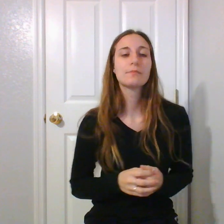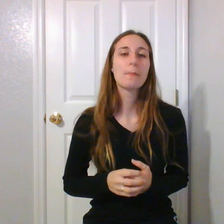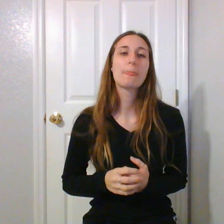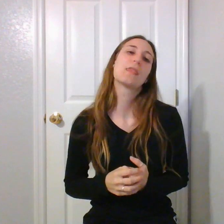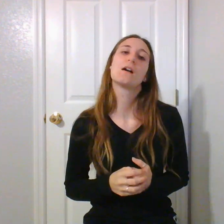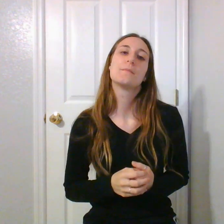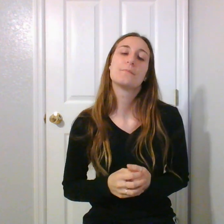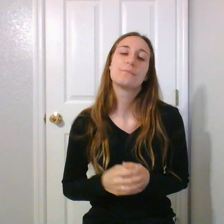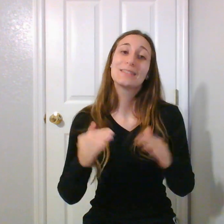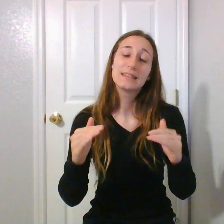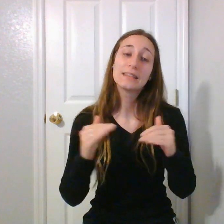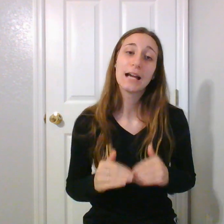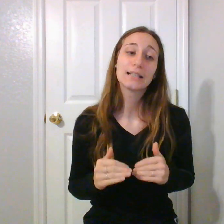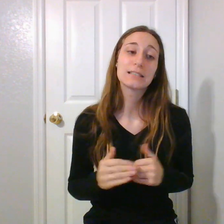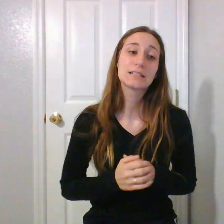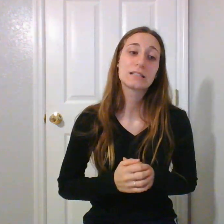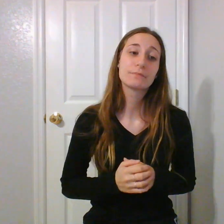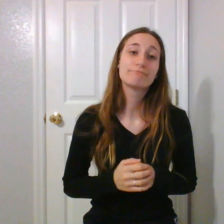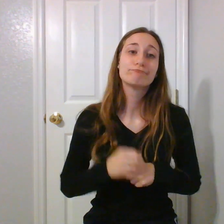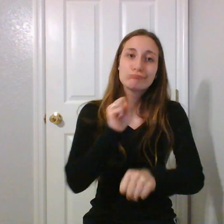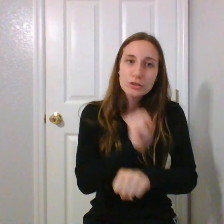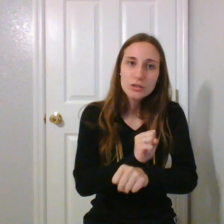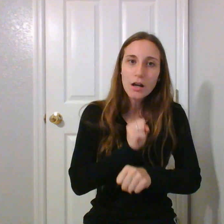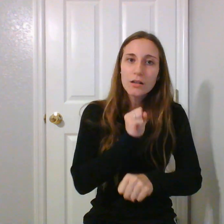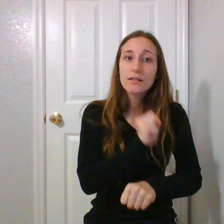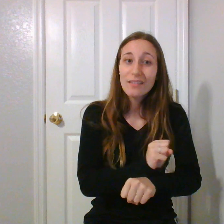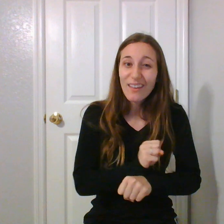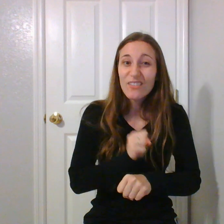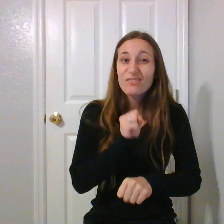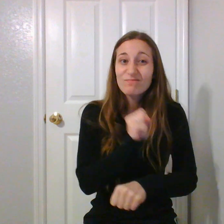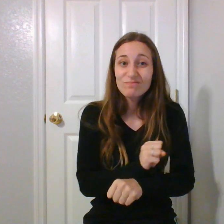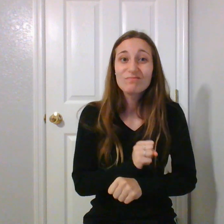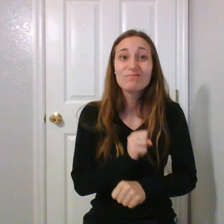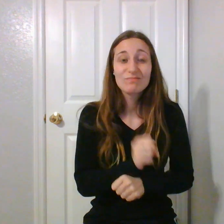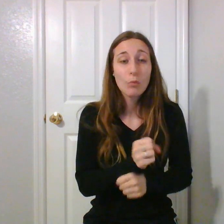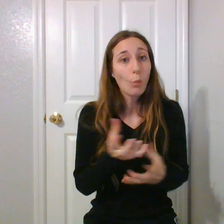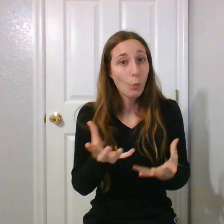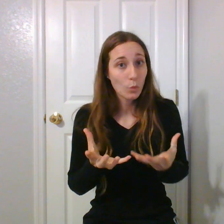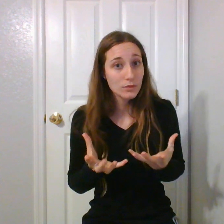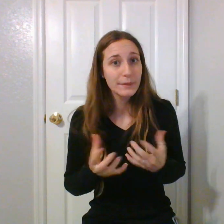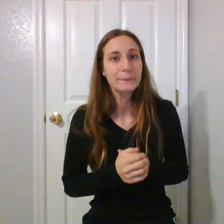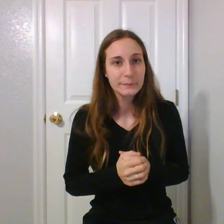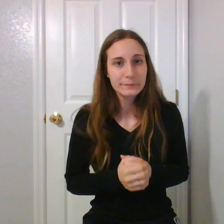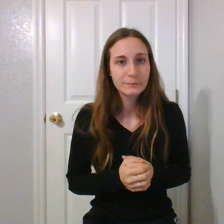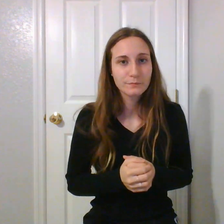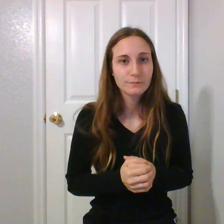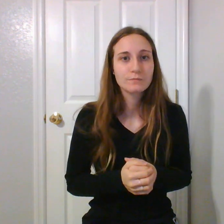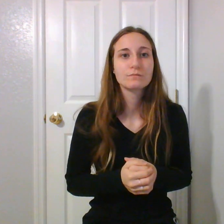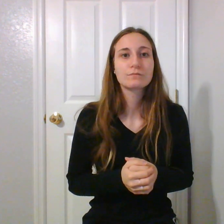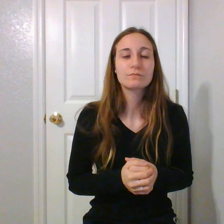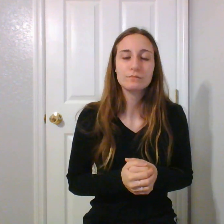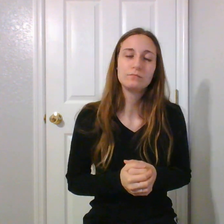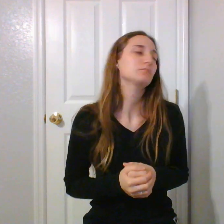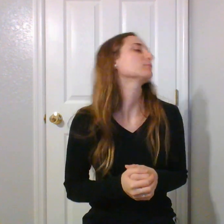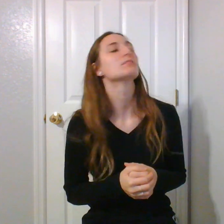of being productive this kind of flows with the last tip that i had and just doing something to ensure